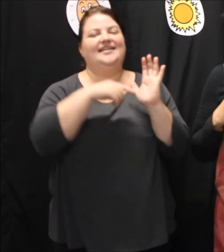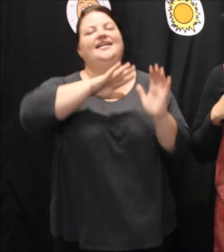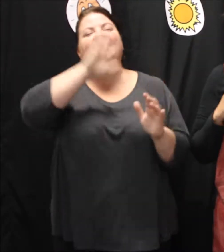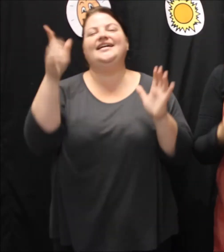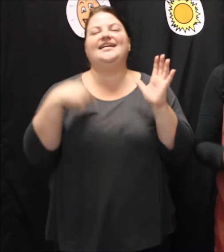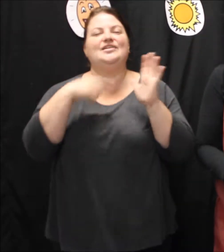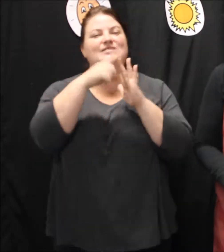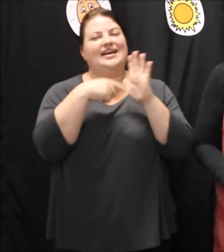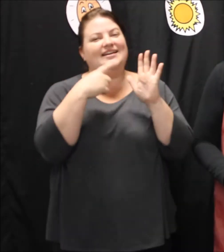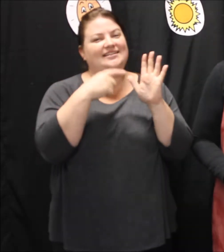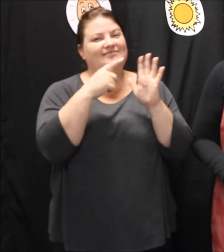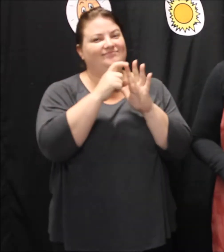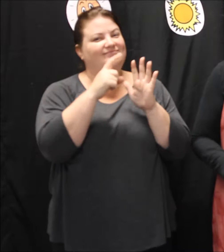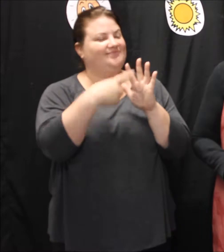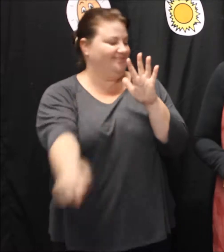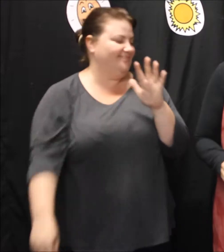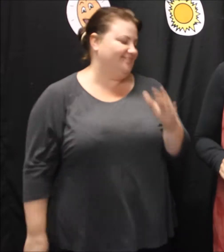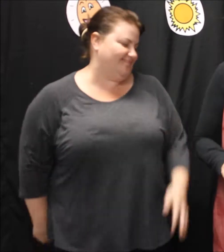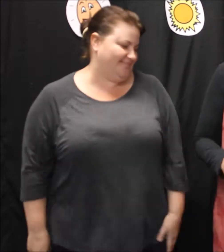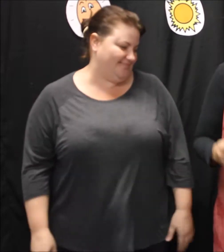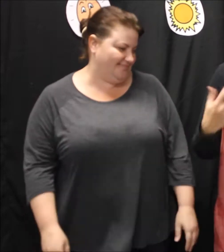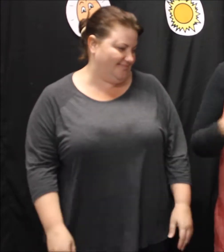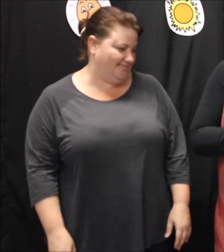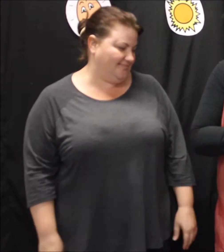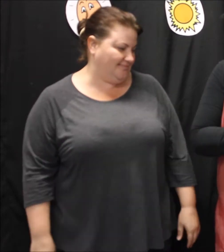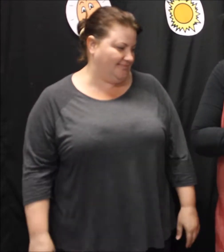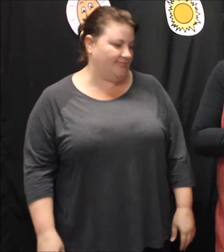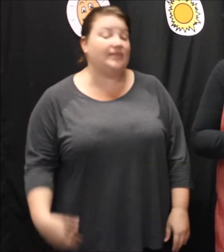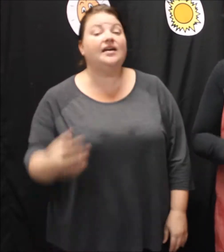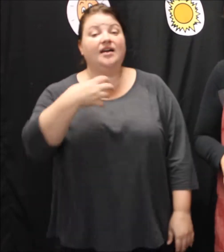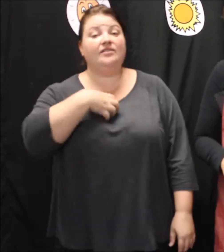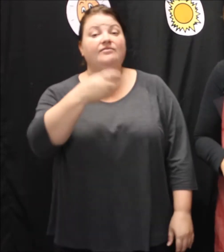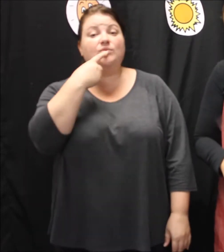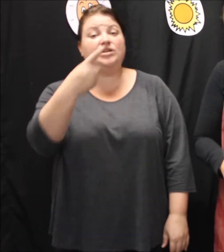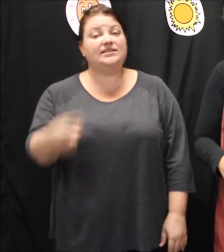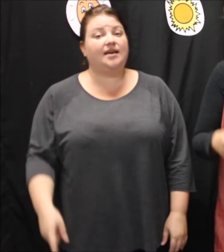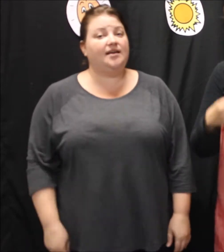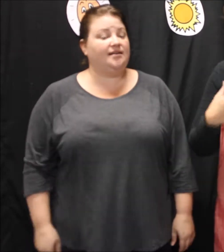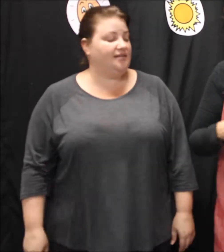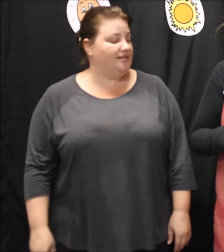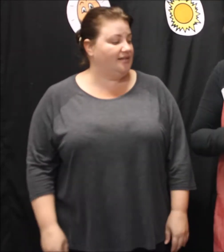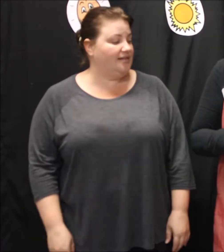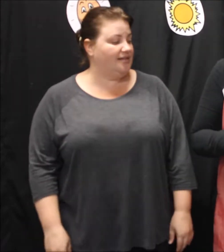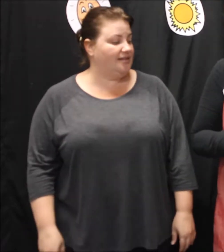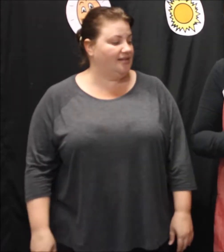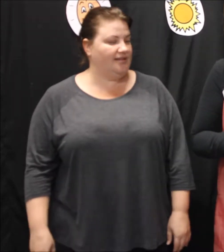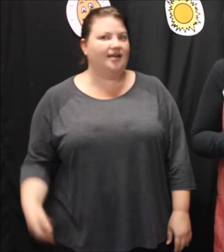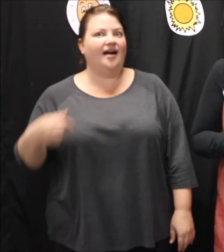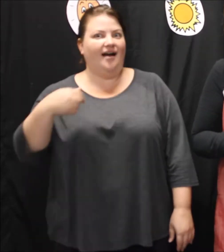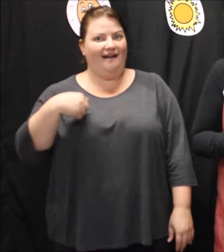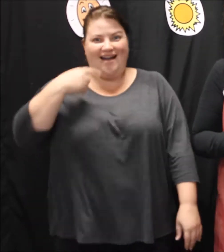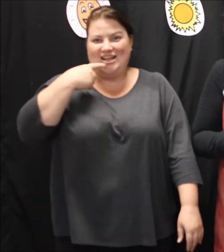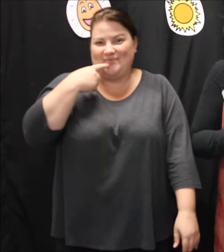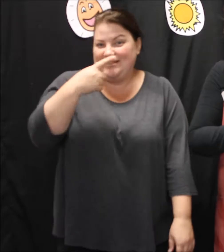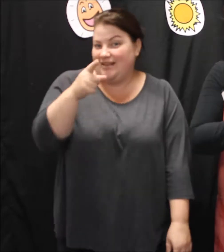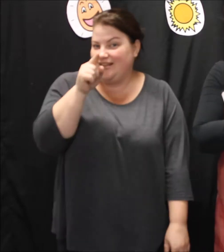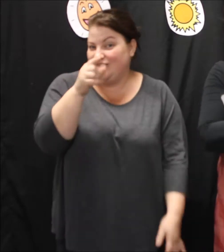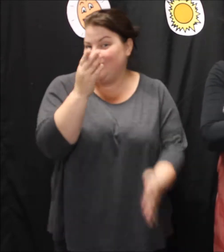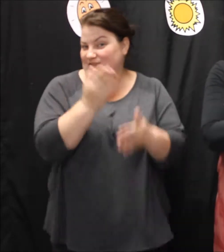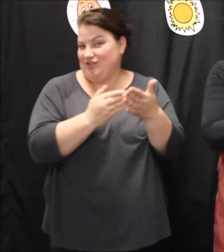I'm Kat. Hi, I'm Jade. I've got more to say. I'm telling a